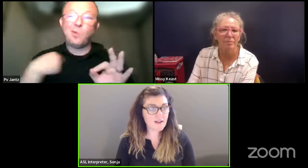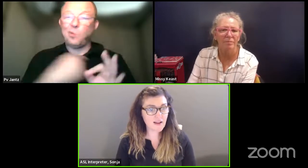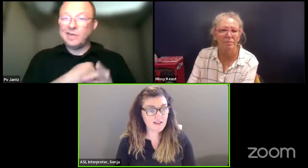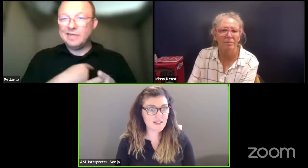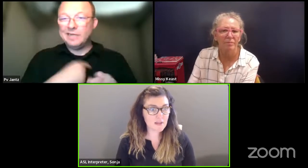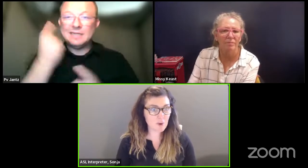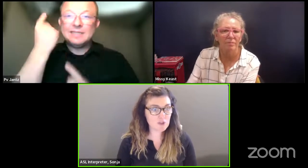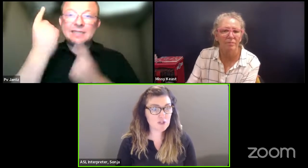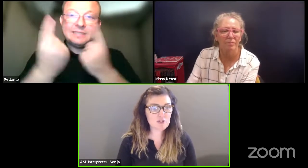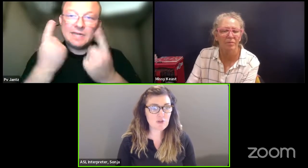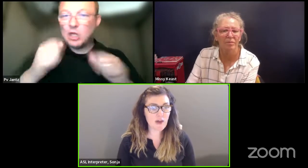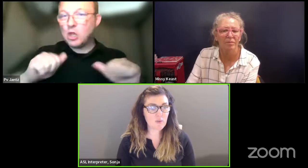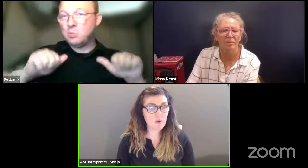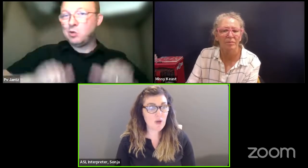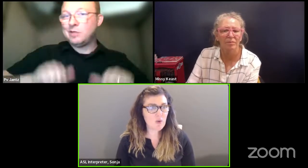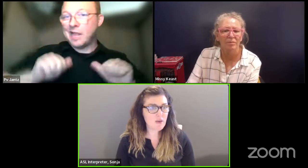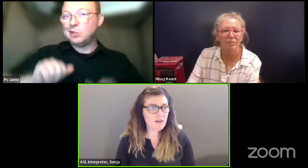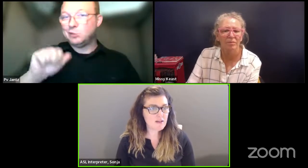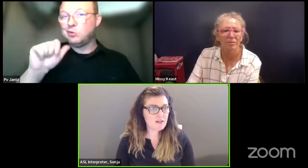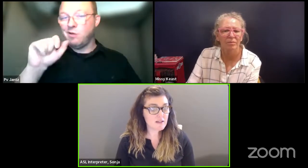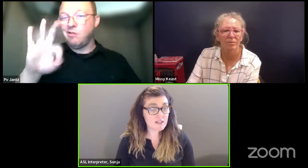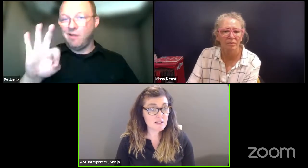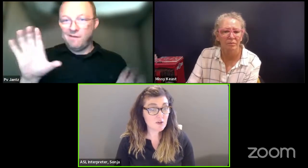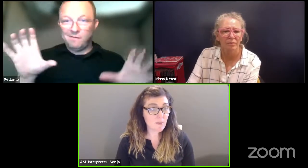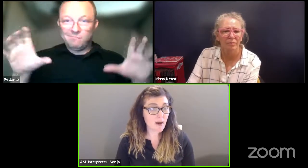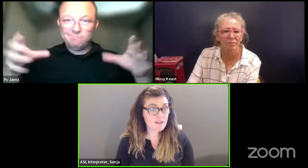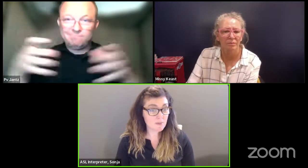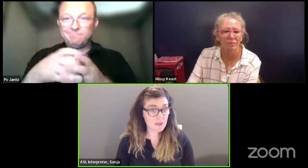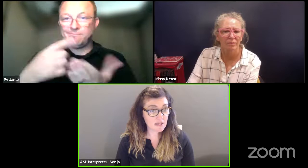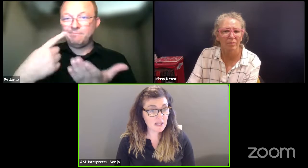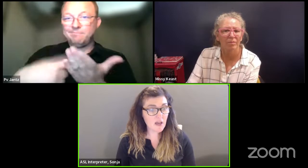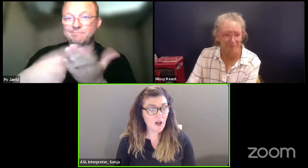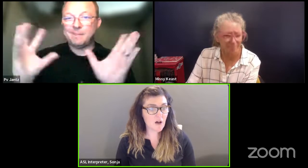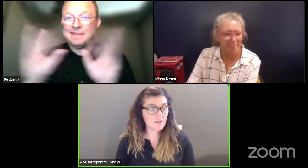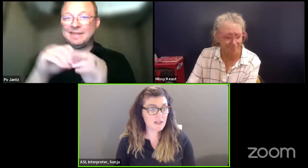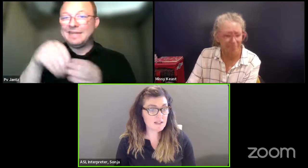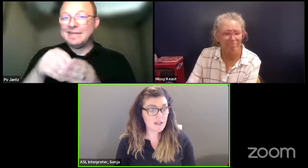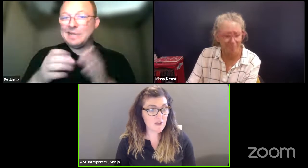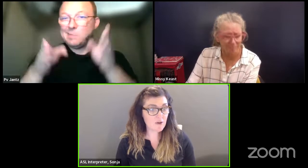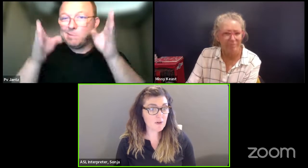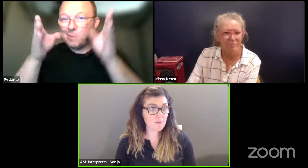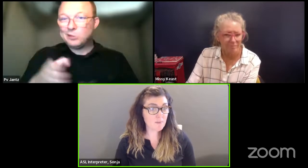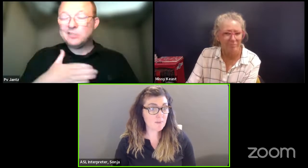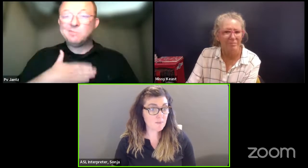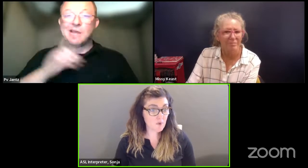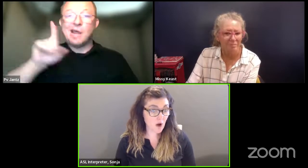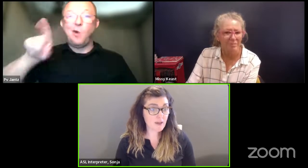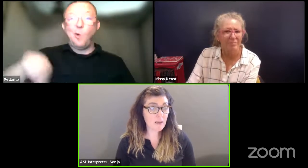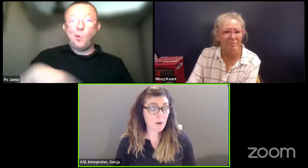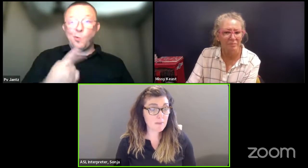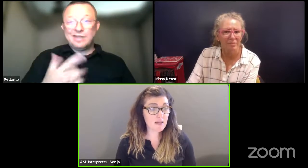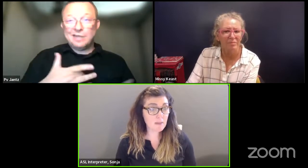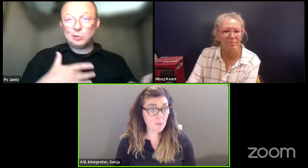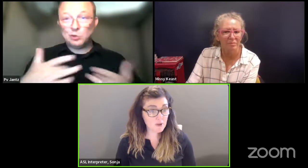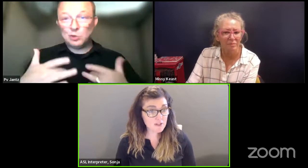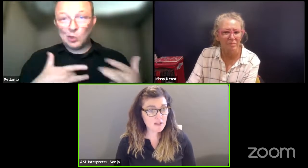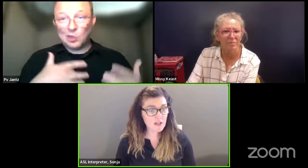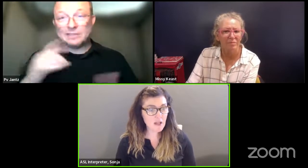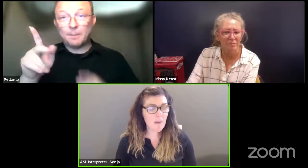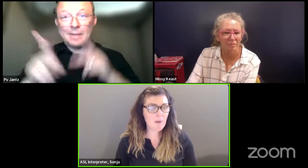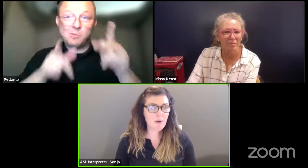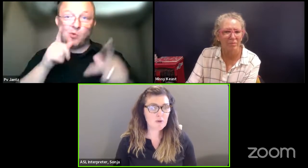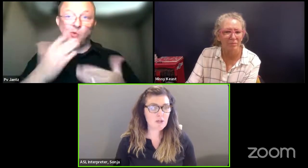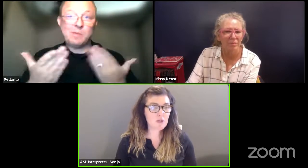motion so that we can consider the possibility of getting together and talking about meeting in